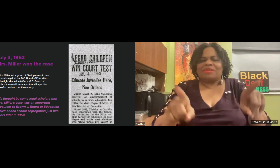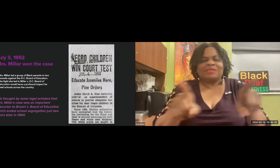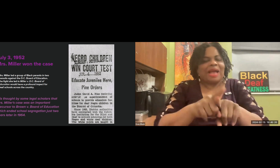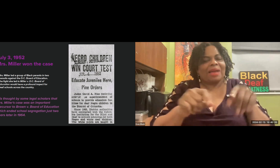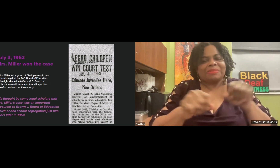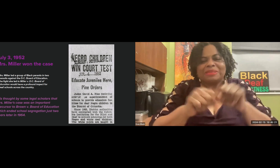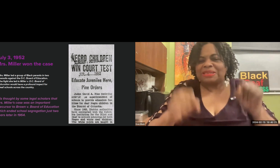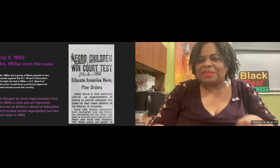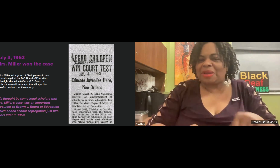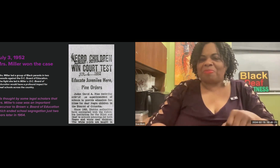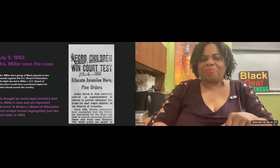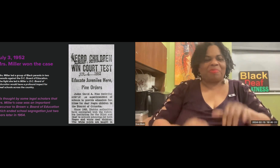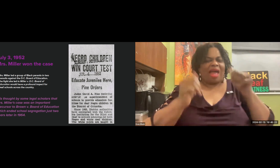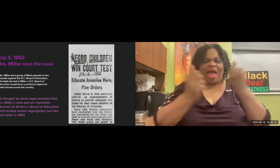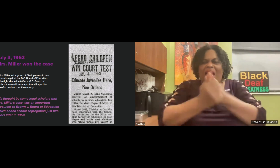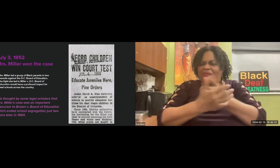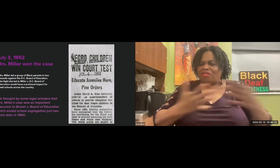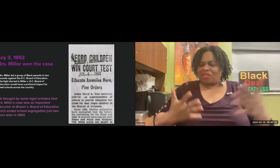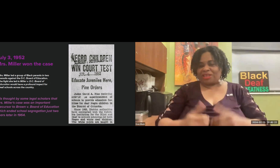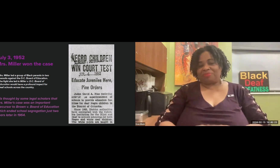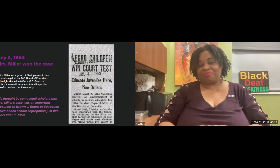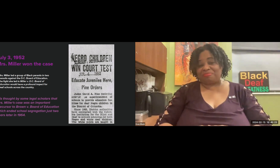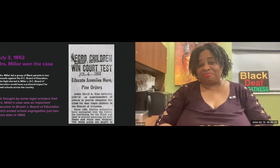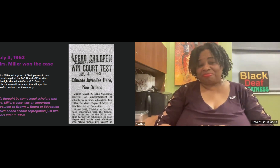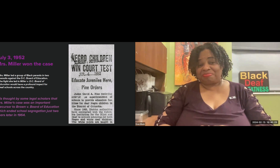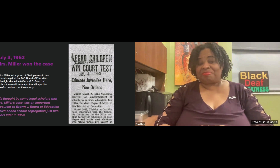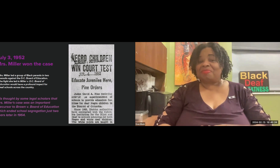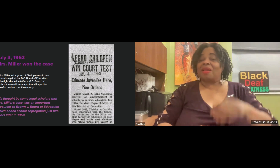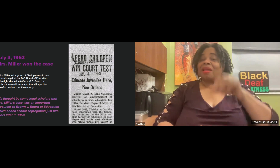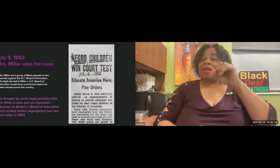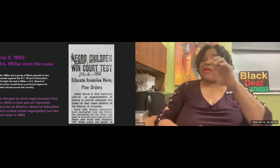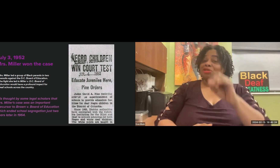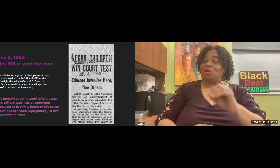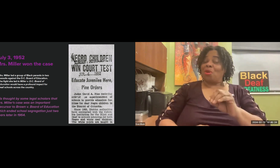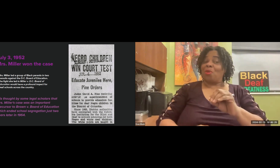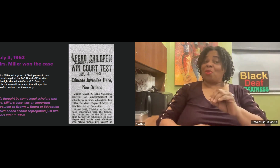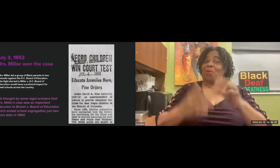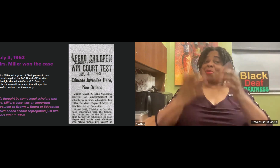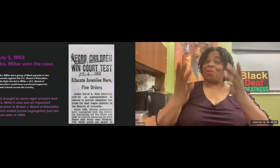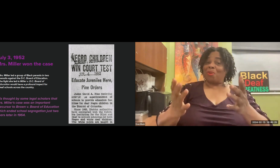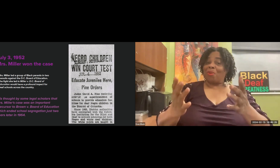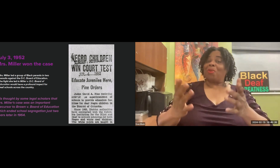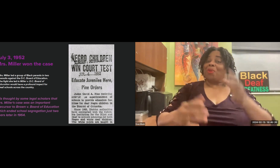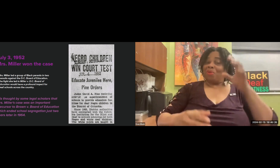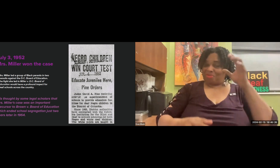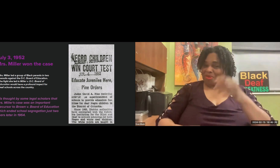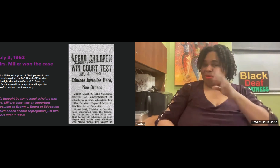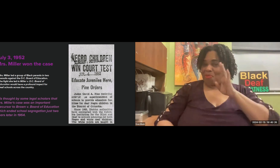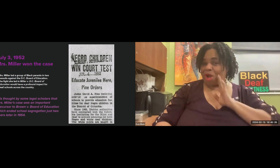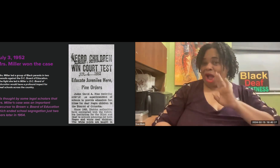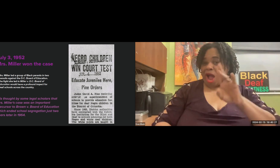same concept and then apply that to the system of education everywhere?